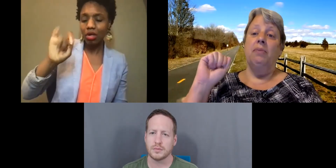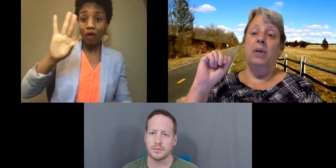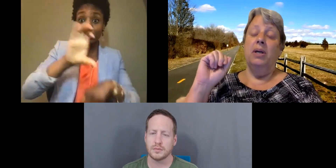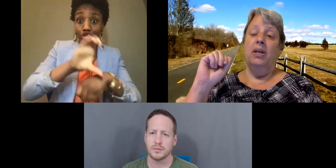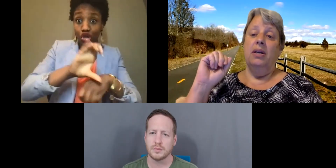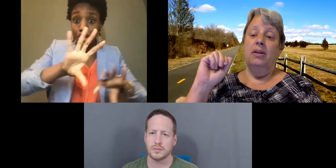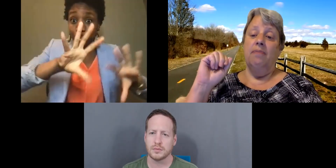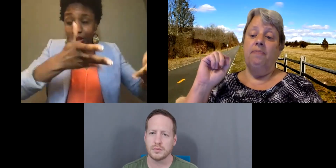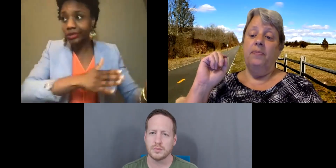but